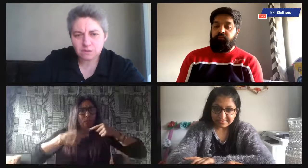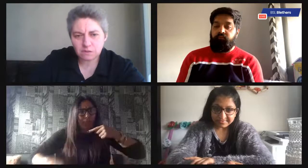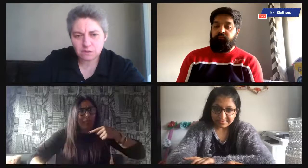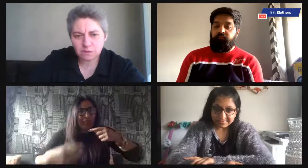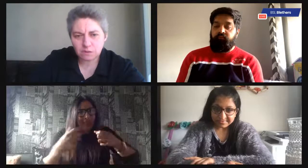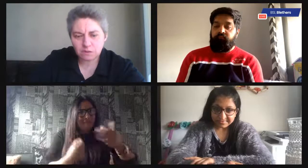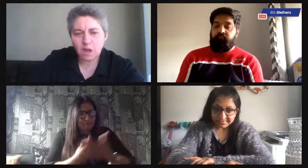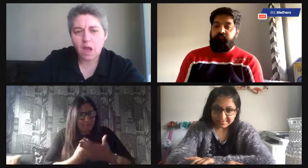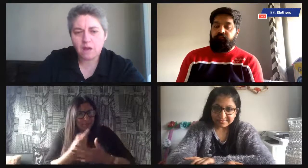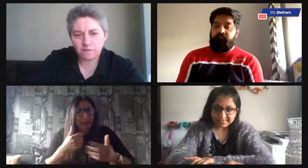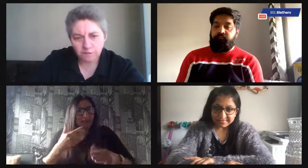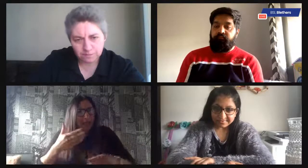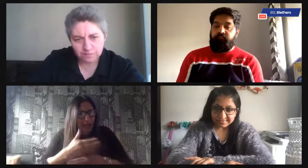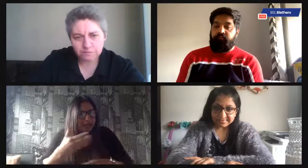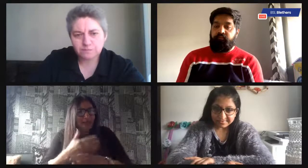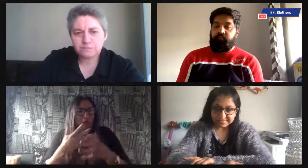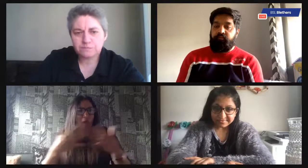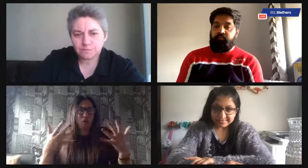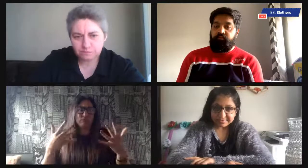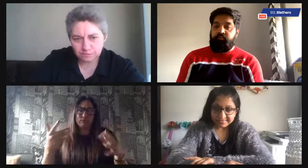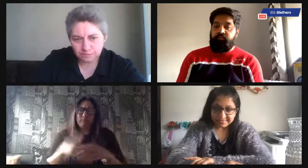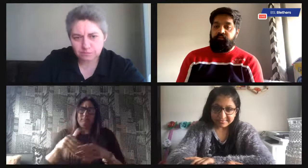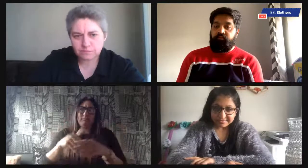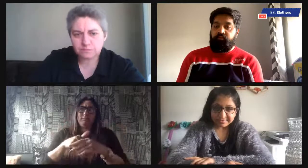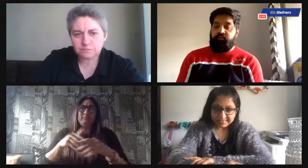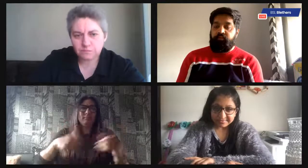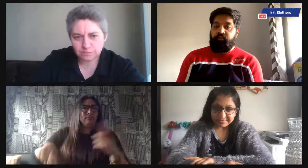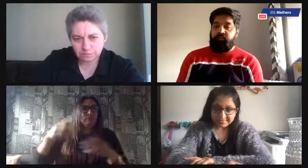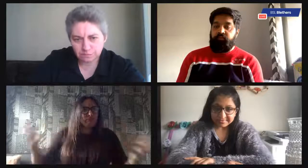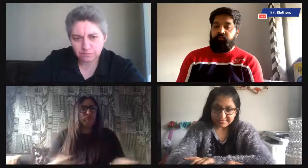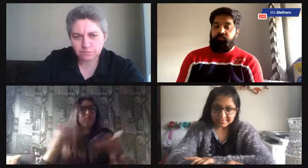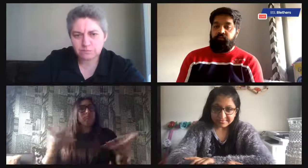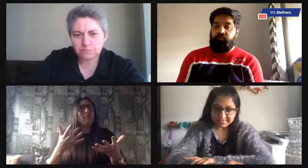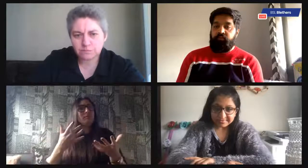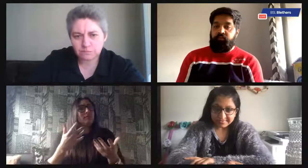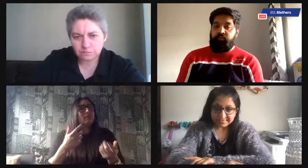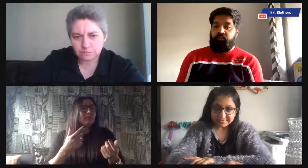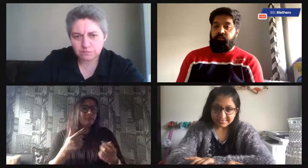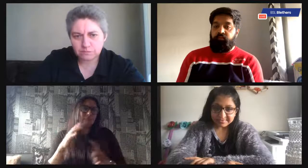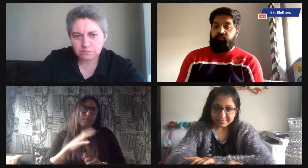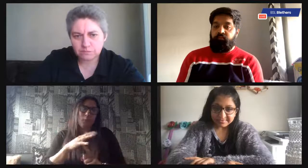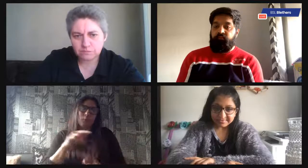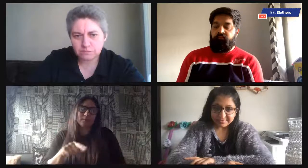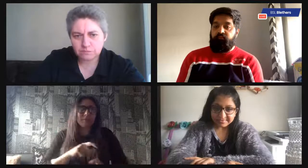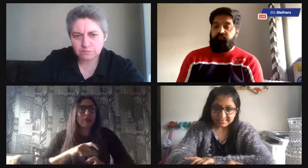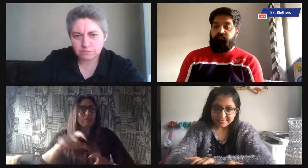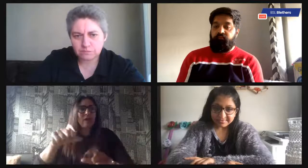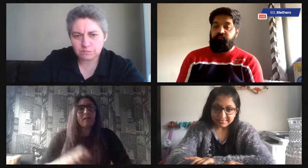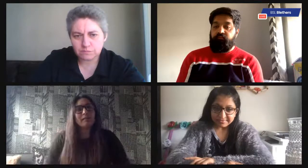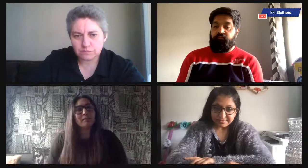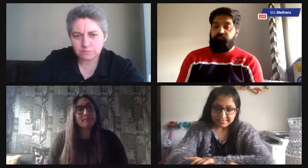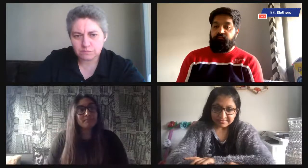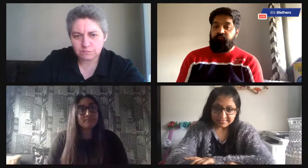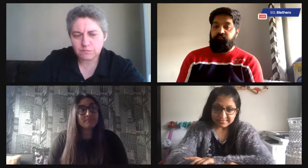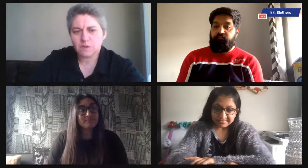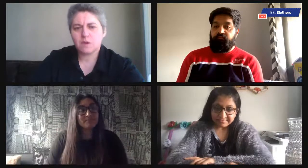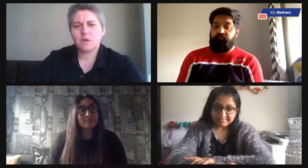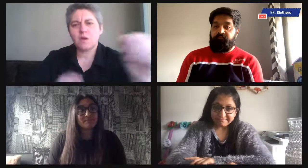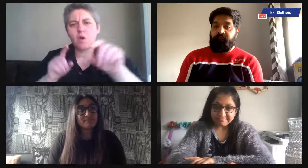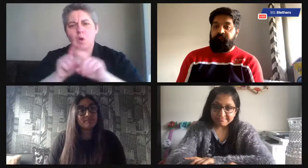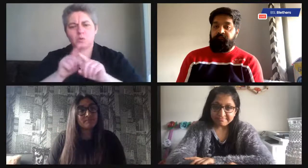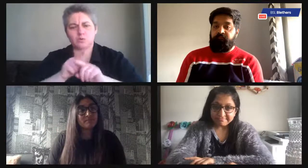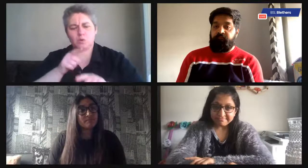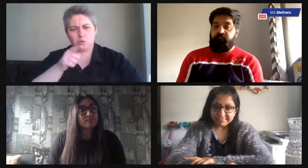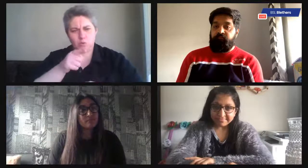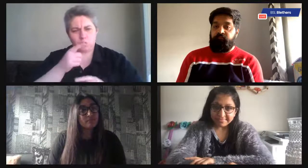been 2 weeks on a Saturday. They're doing things during the week, activities to keep them motivated and keep them,